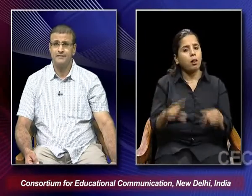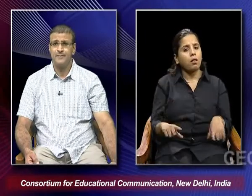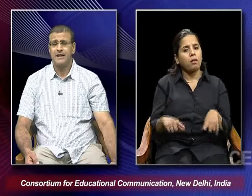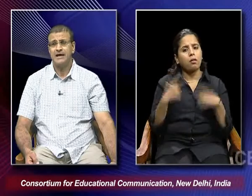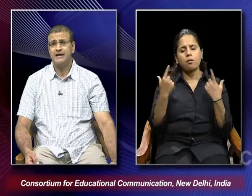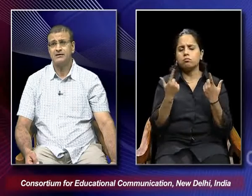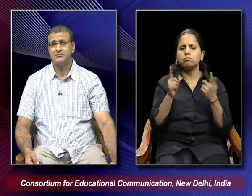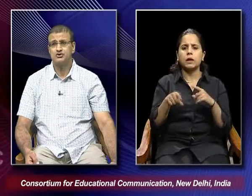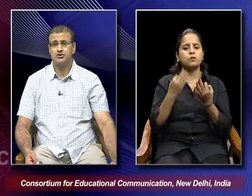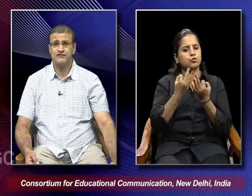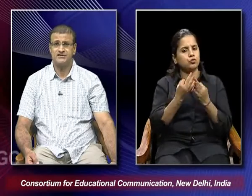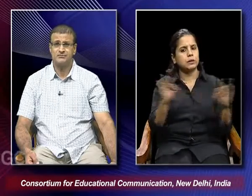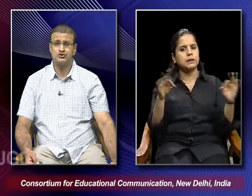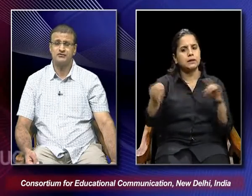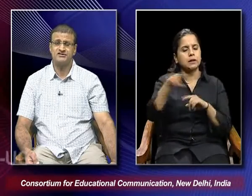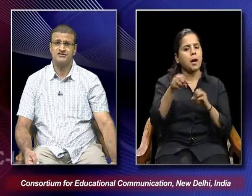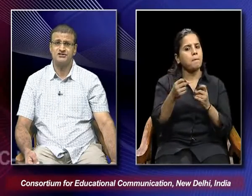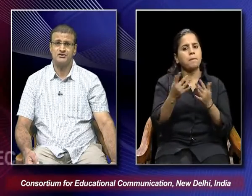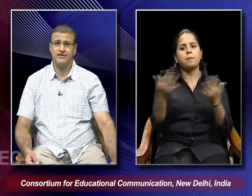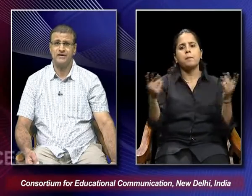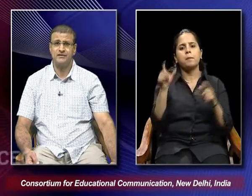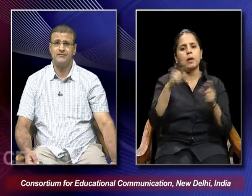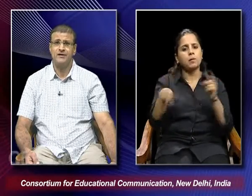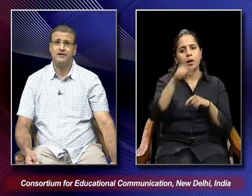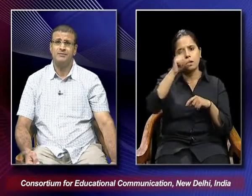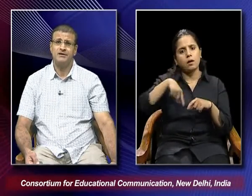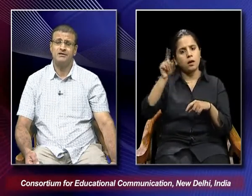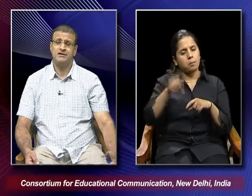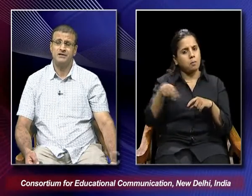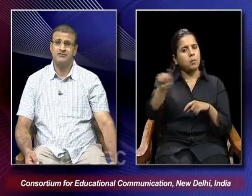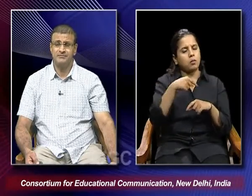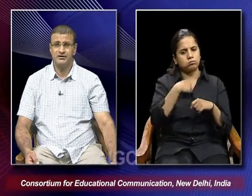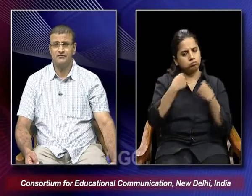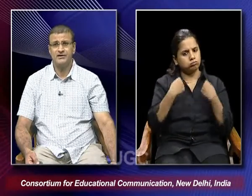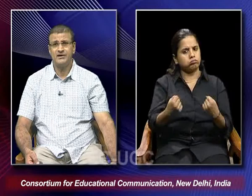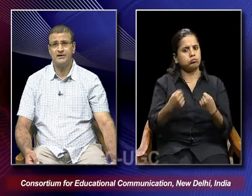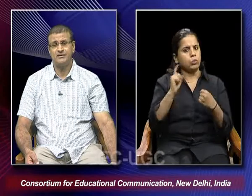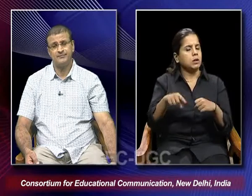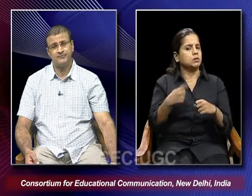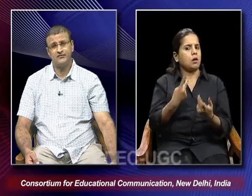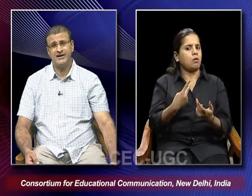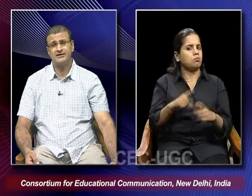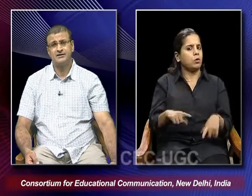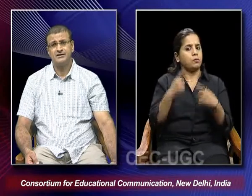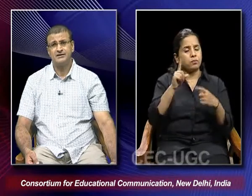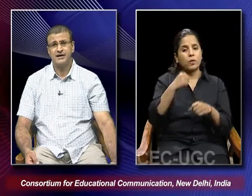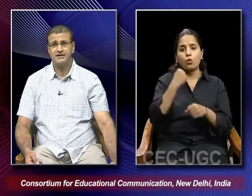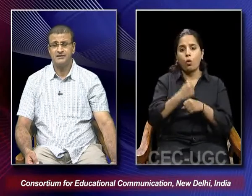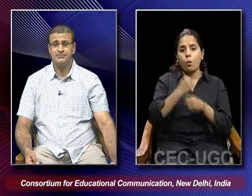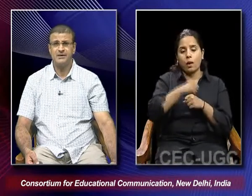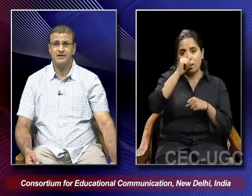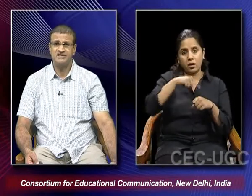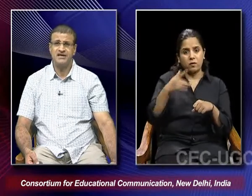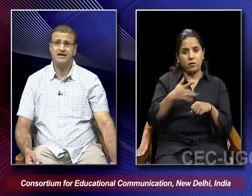frugally like the most of the citizens of India. But the government of India felt that